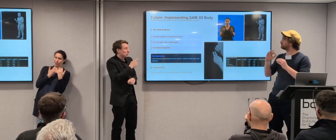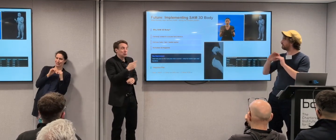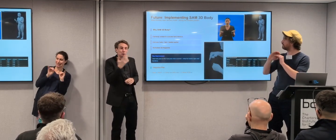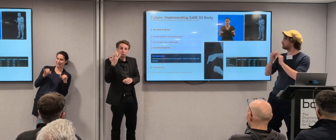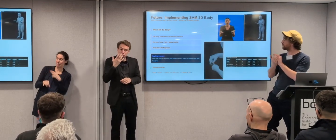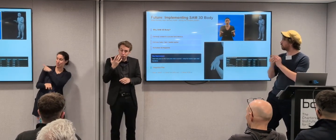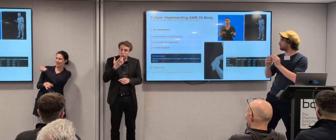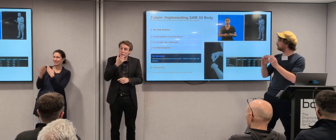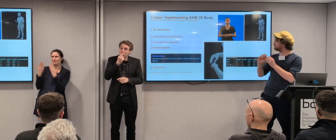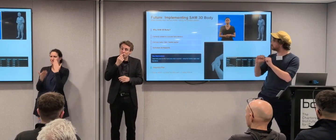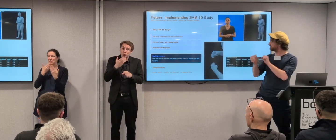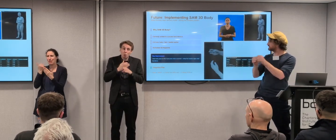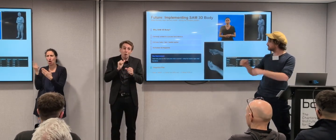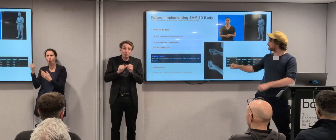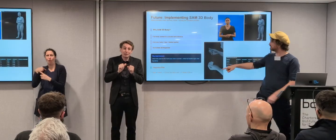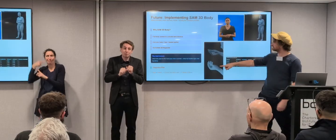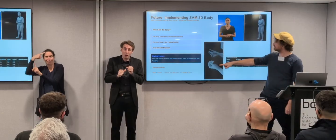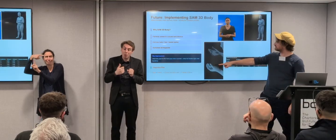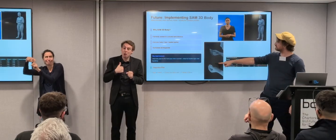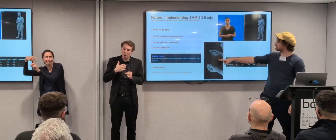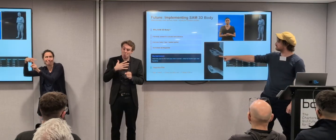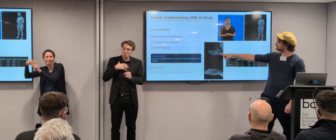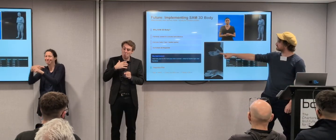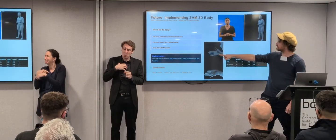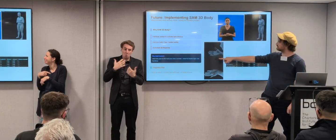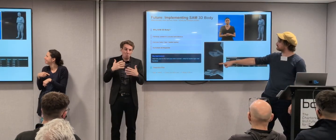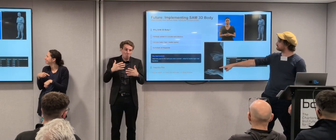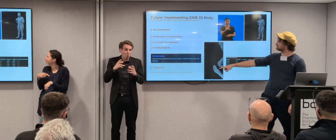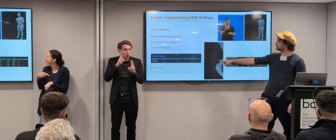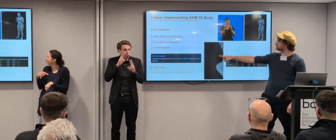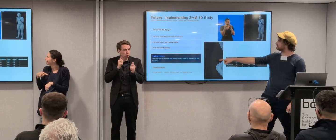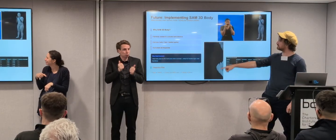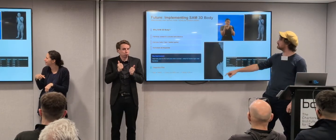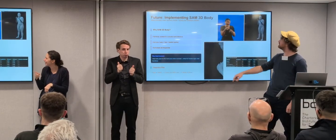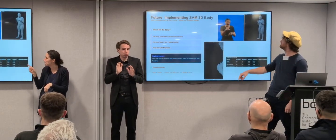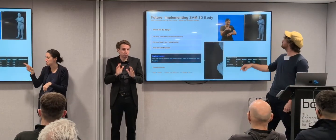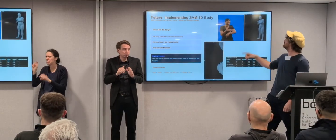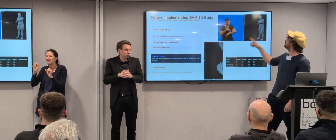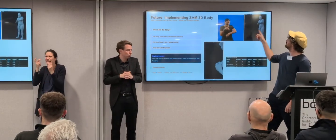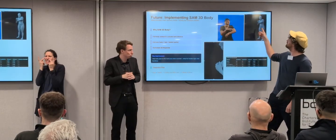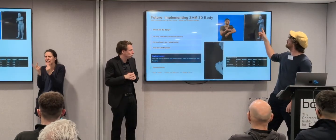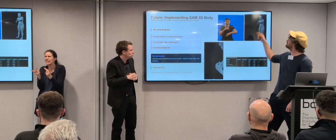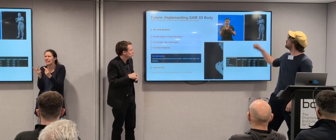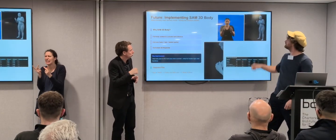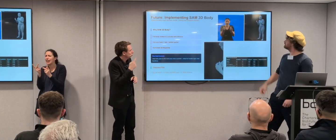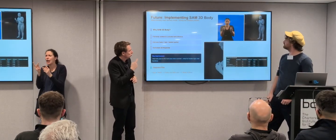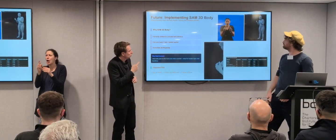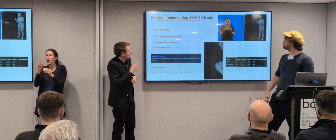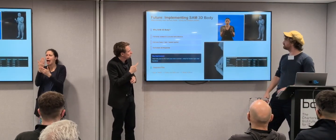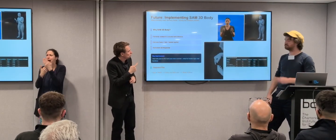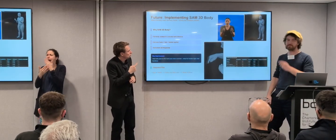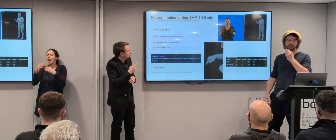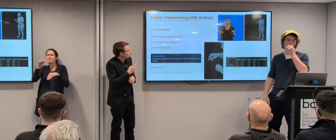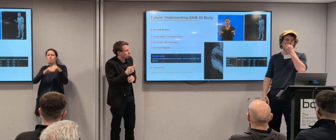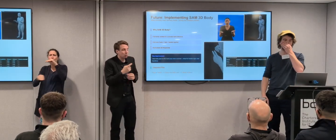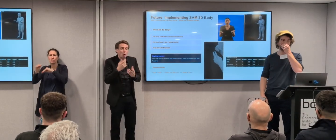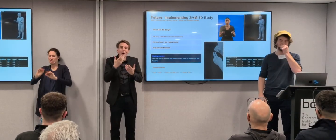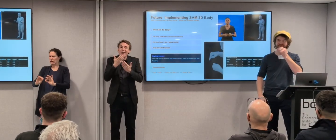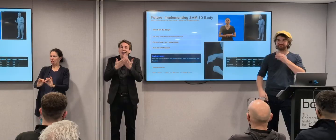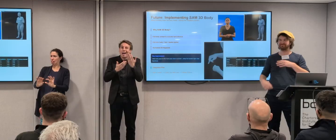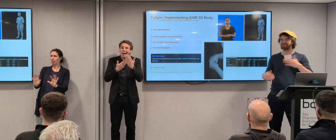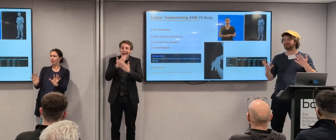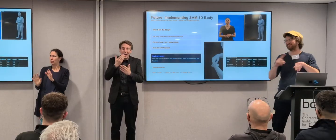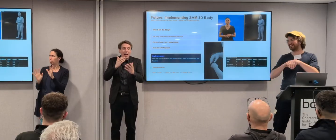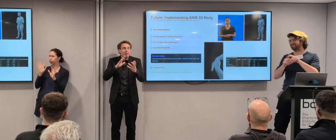before. So it looks very promising. As you can see here, you can see the movements of the hands really clearly.